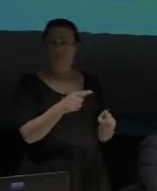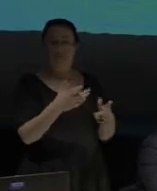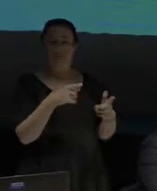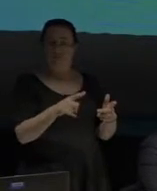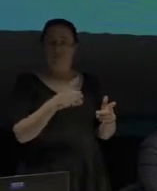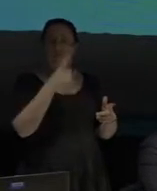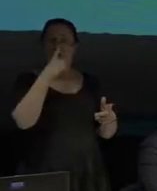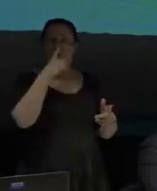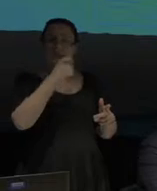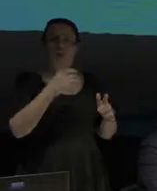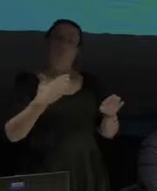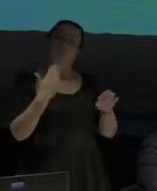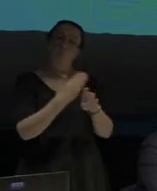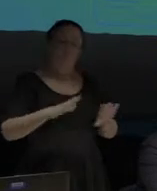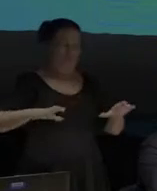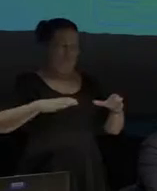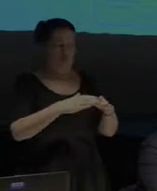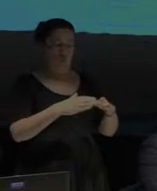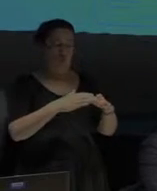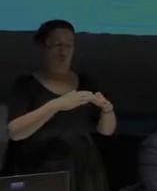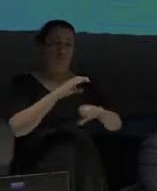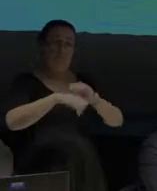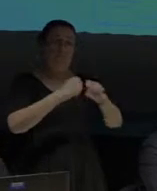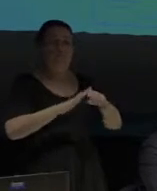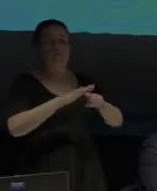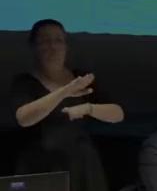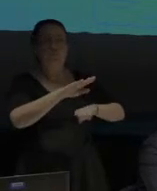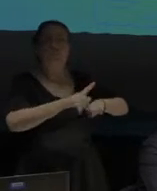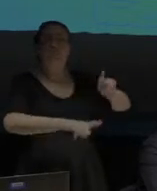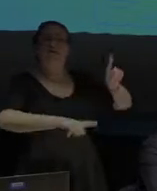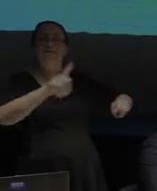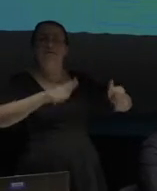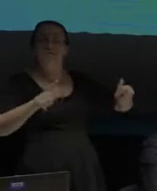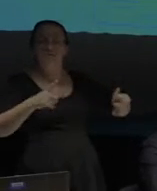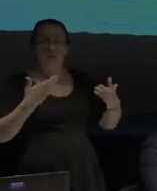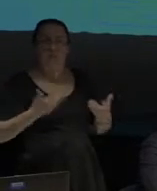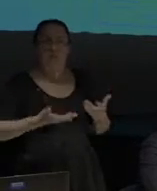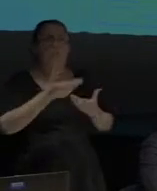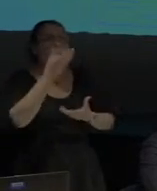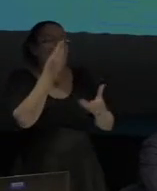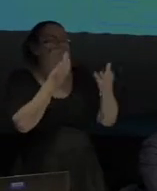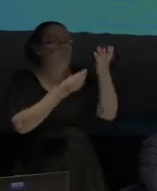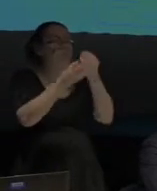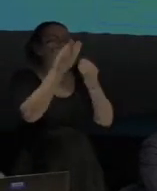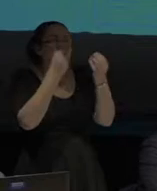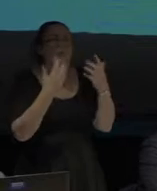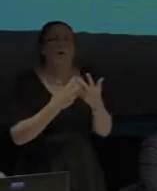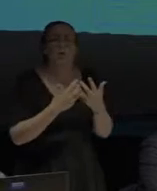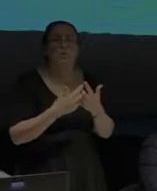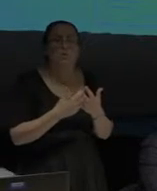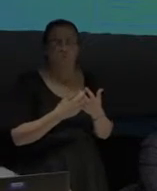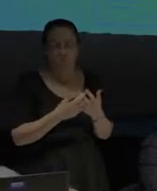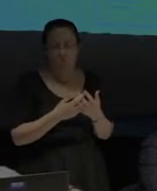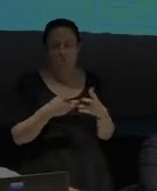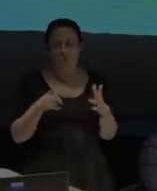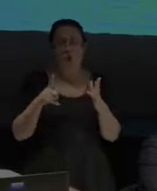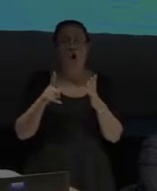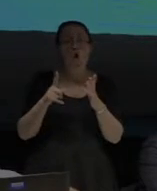more diverse workforce, and we are learning how to do that. Great. Oberdan, can you hear